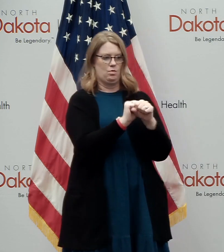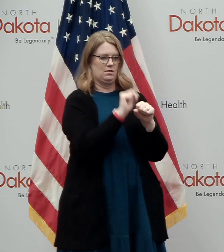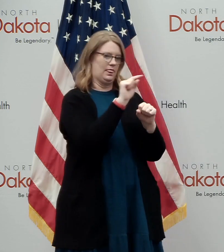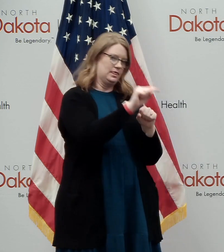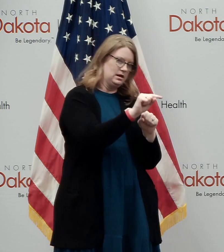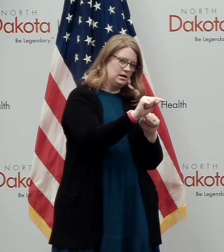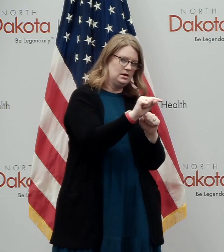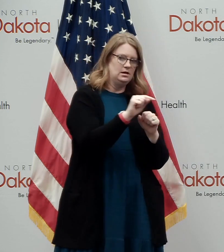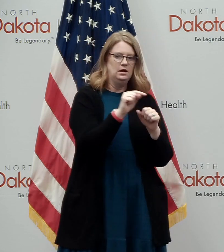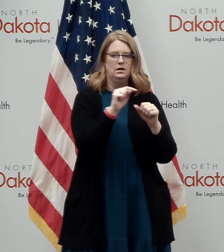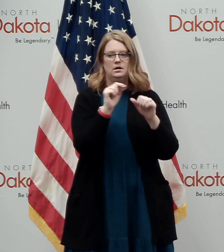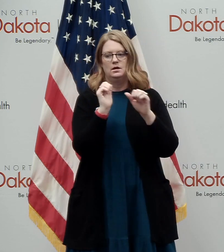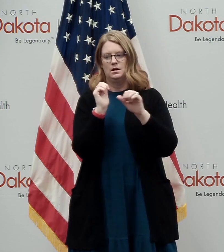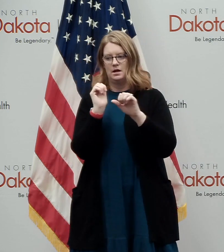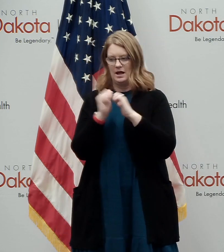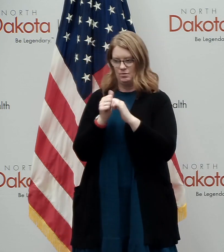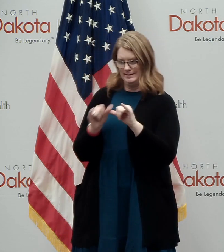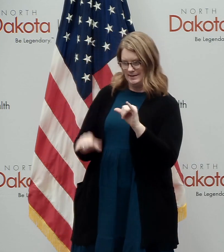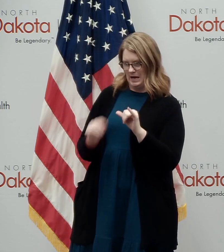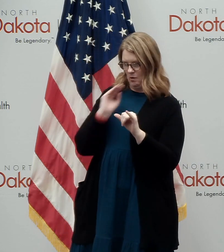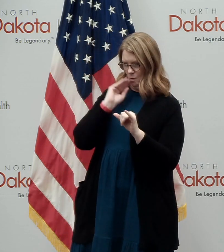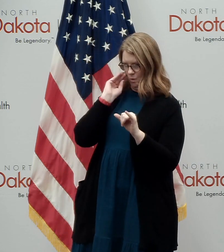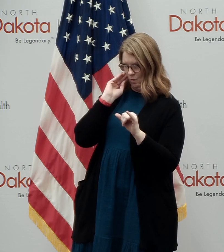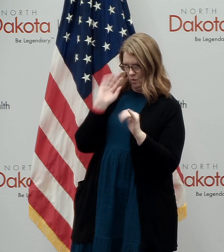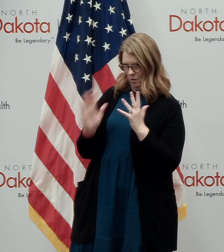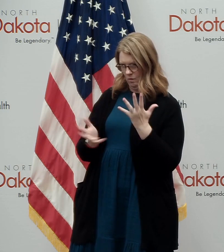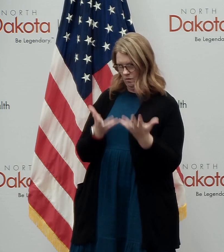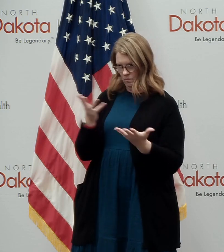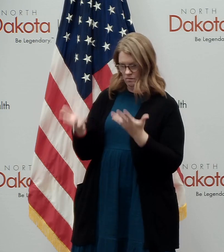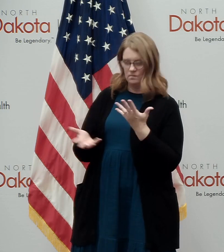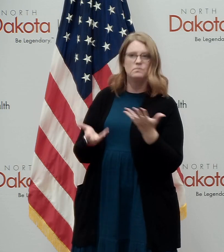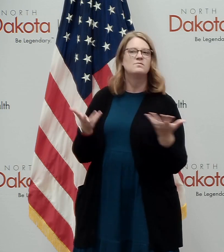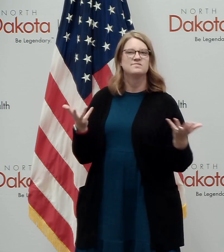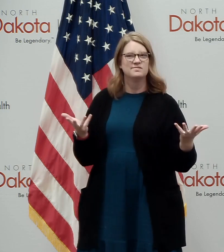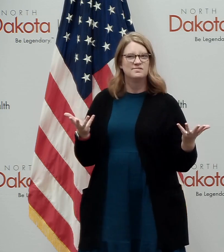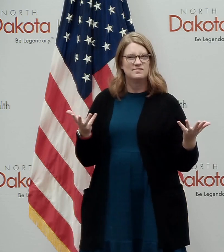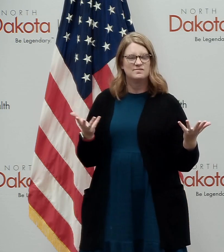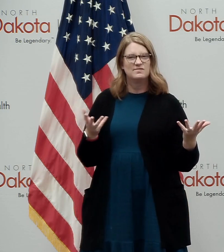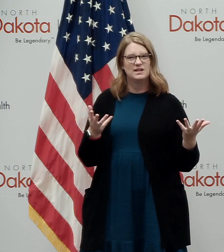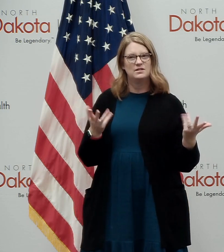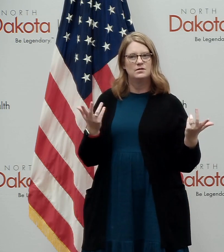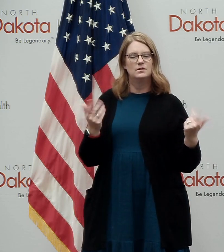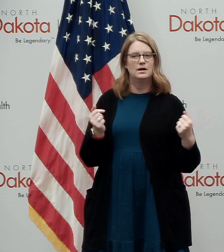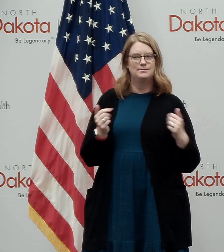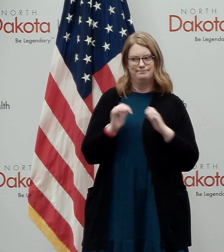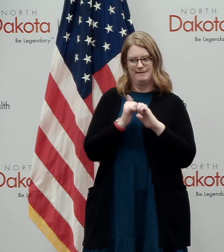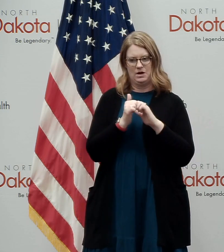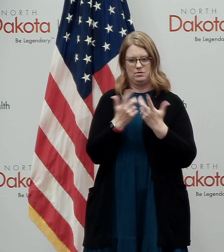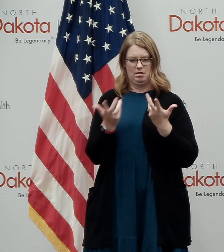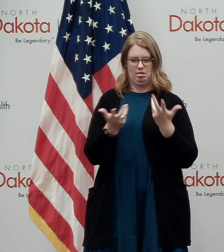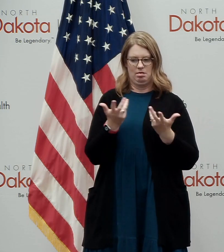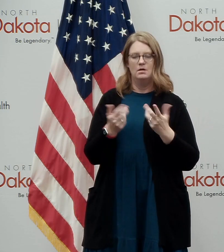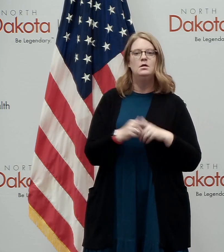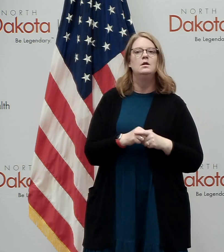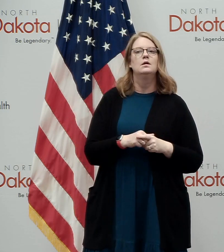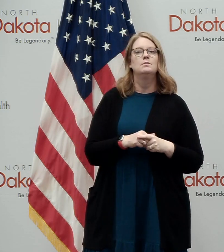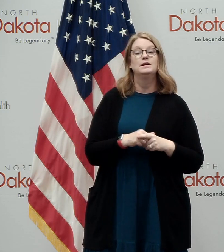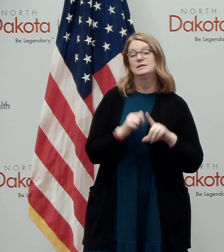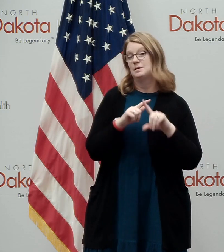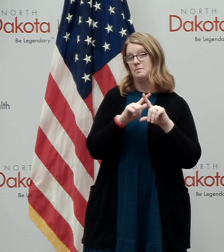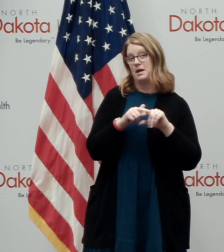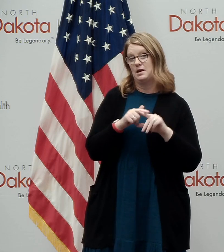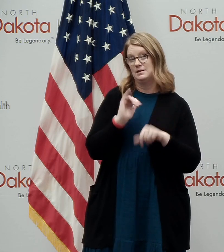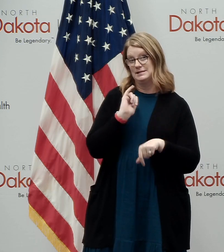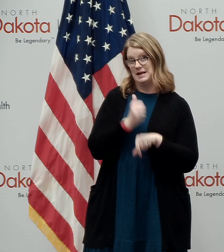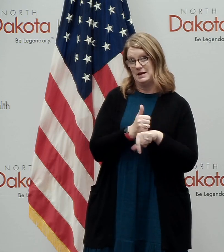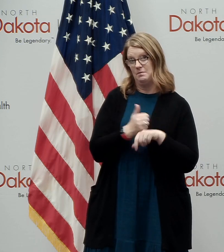How do I go to work on some days? How do I stay home when my kids are on their hybrid learning? We actually think that depending on how it's